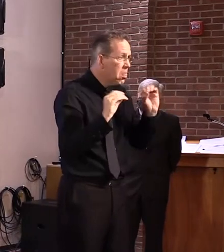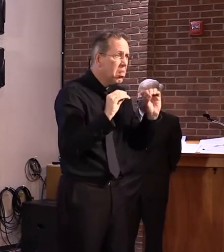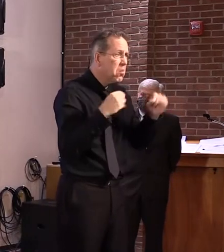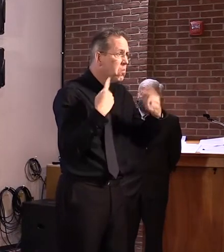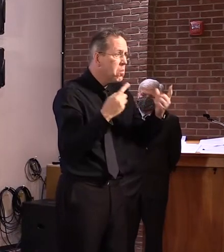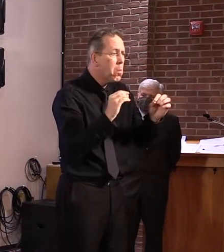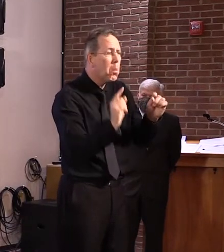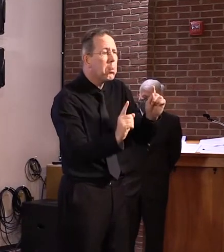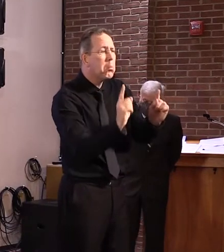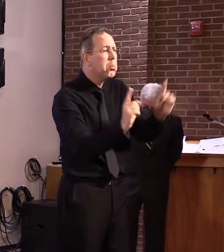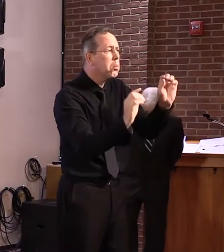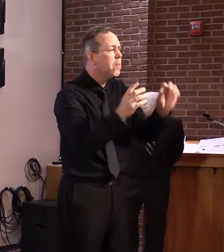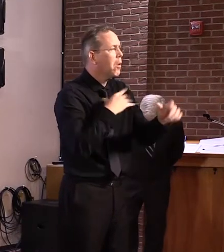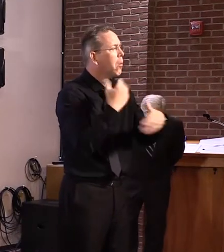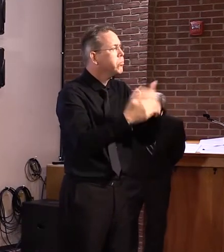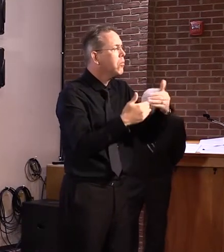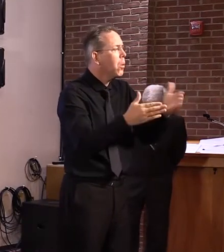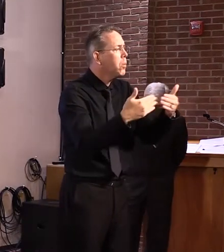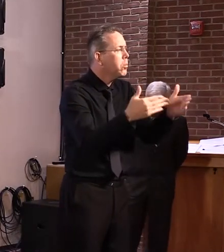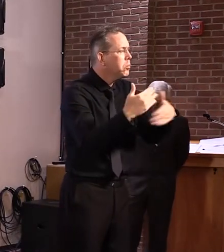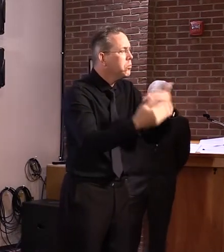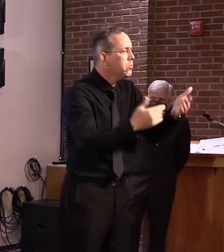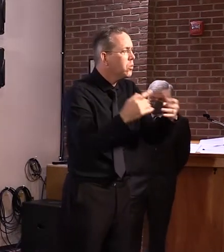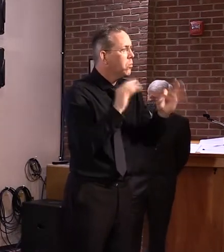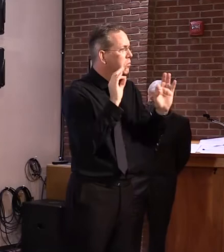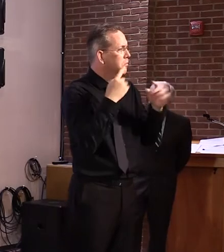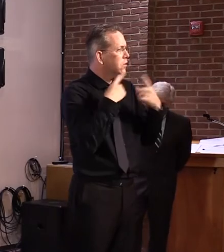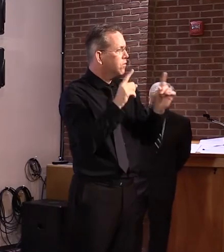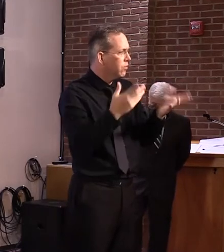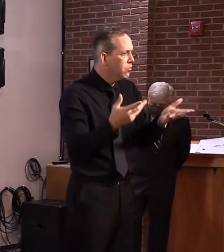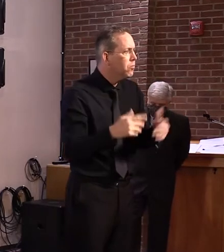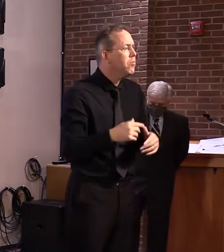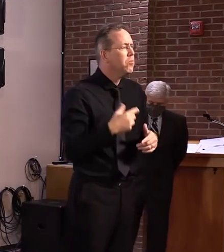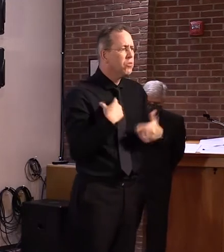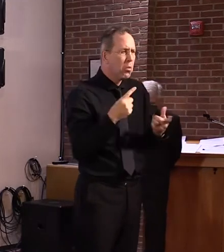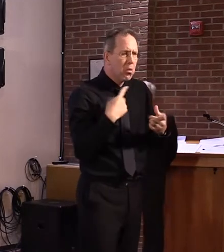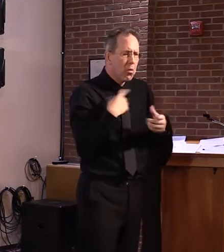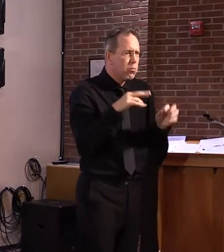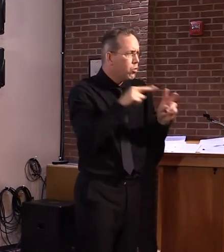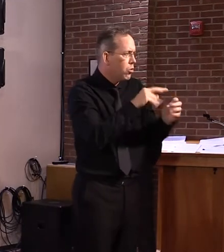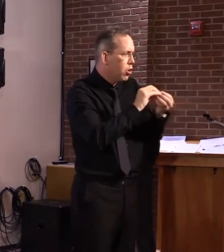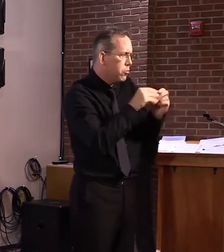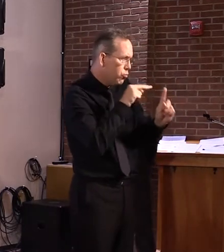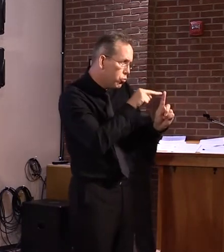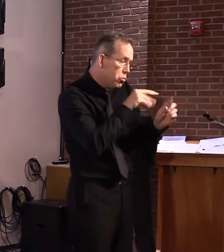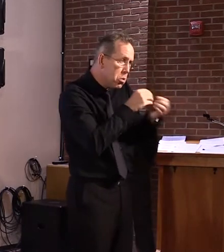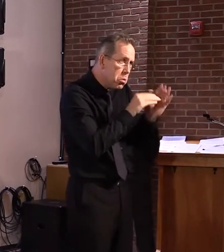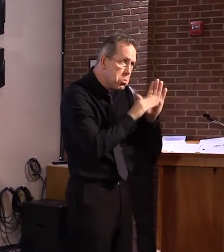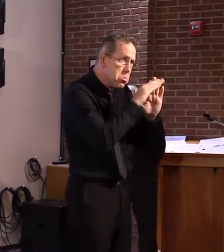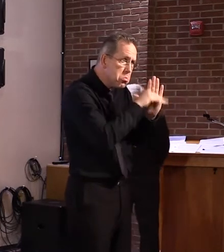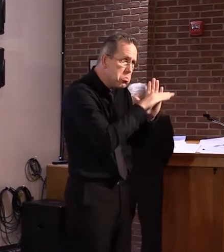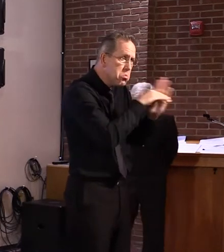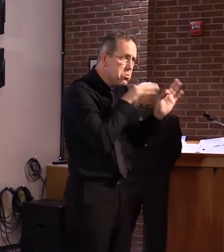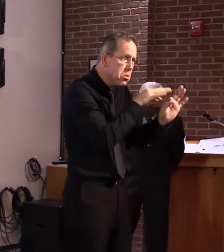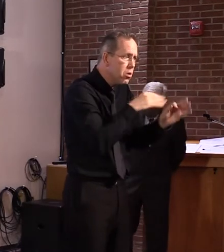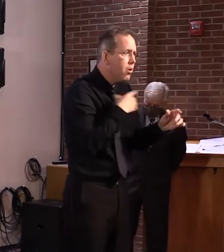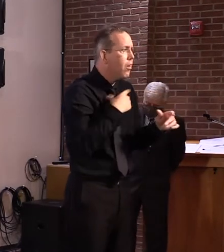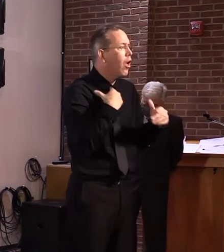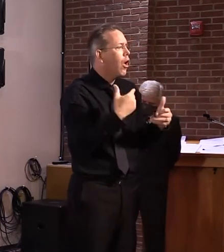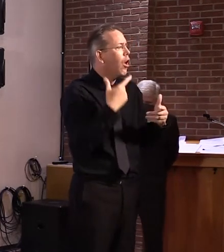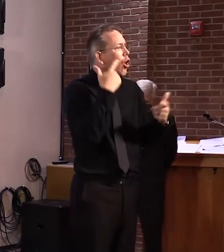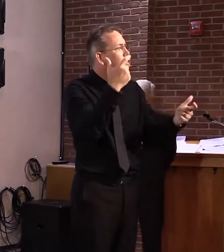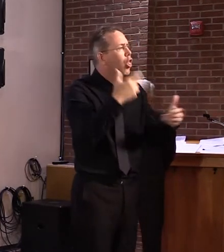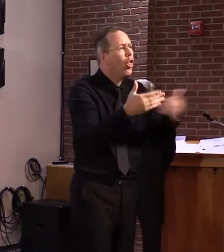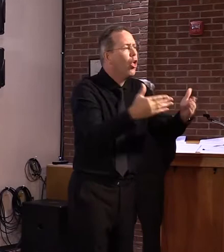taking, watching the data and the science and making sure we're doing opening for the right reasons.